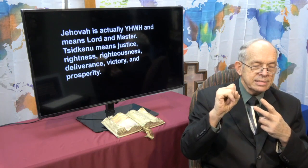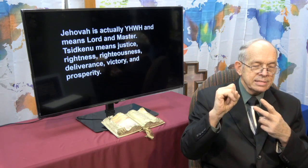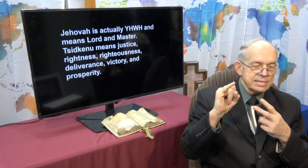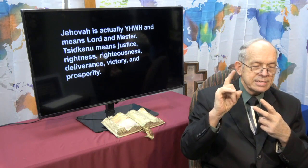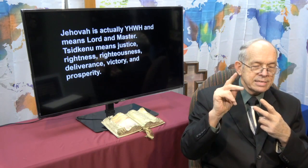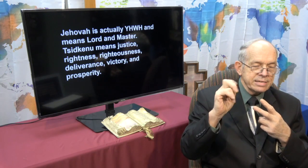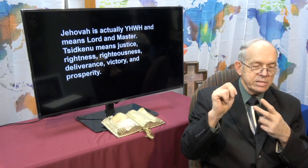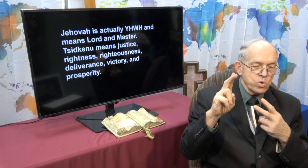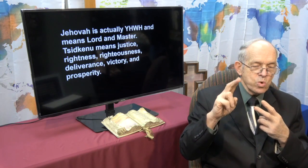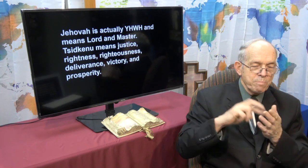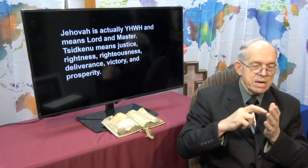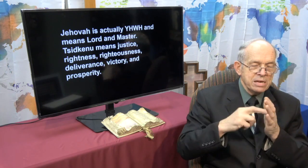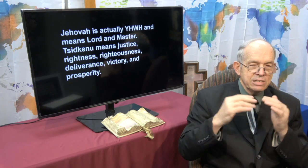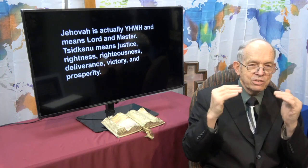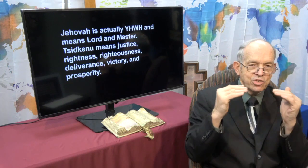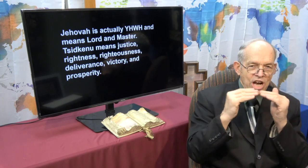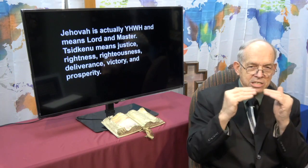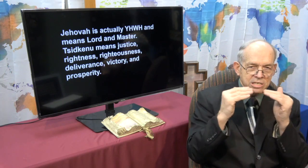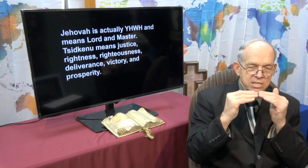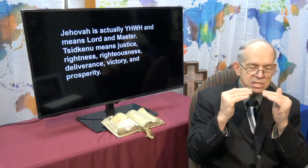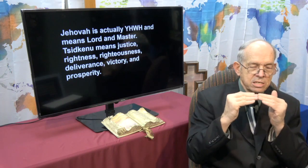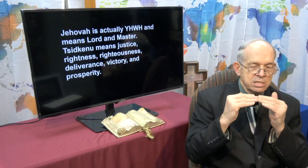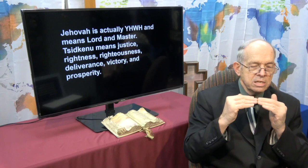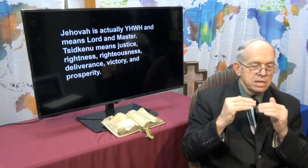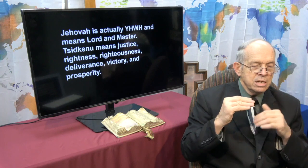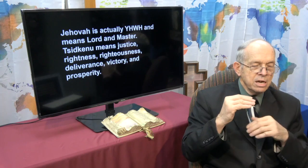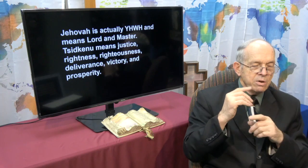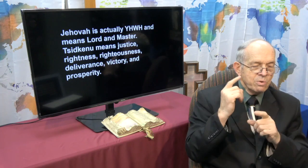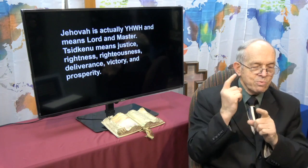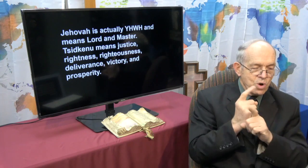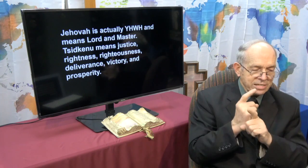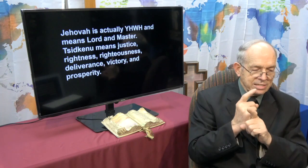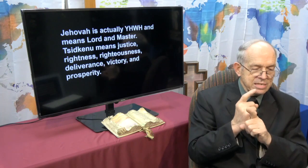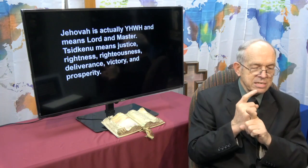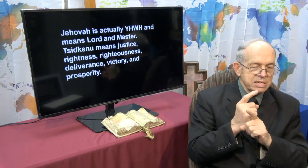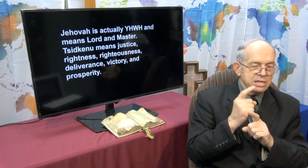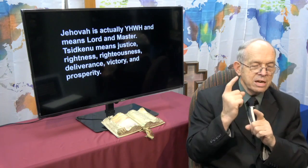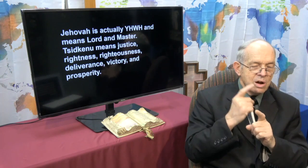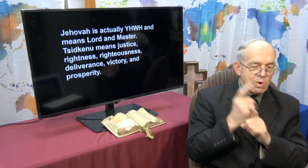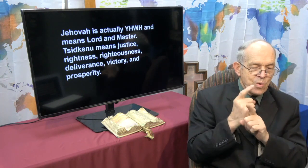This sinew me, such as righteousness.